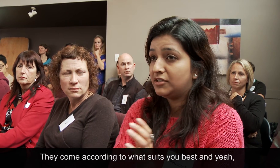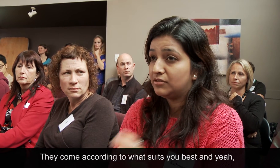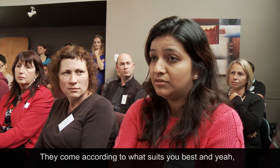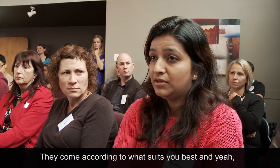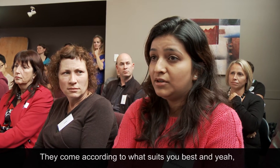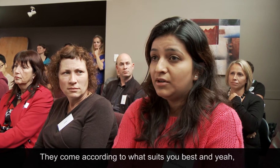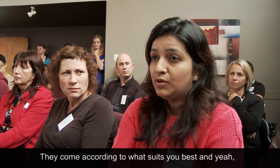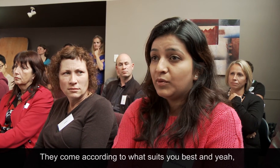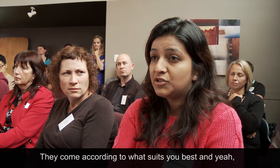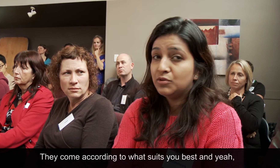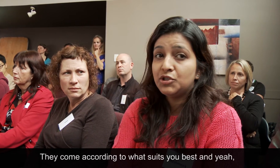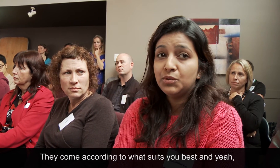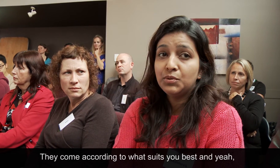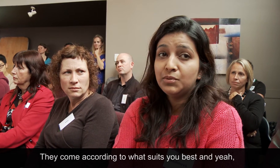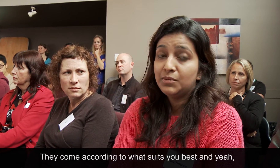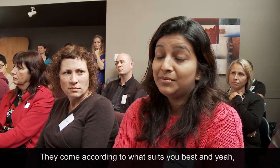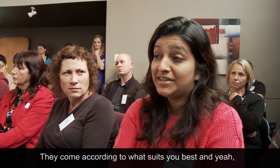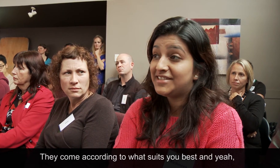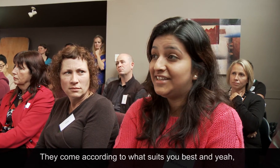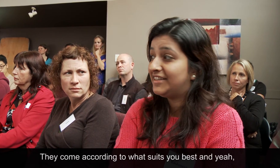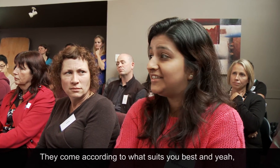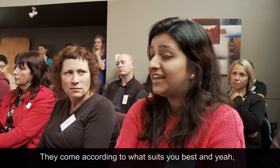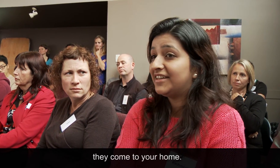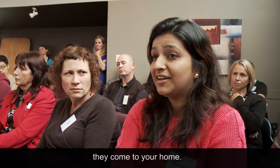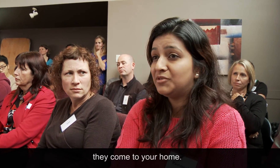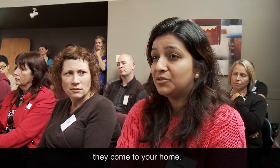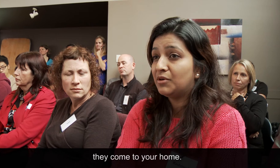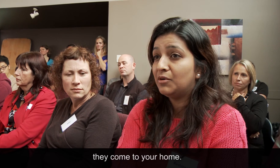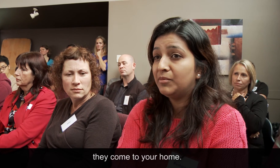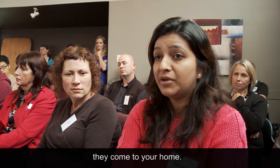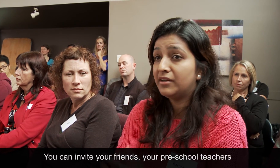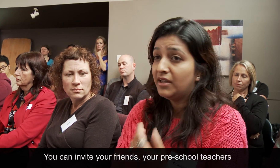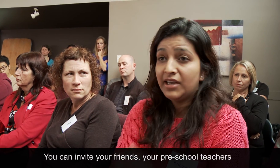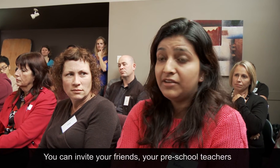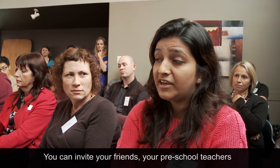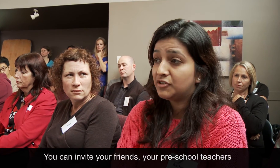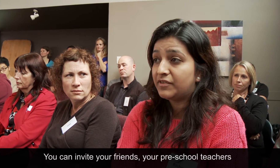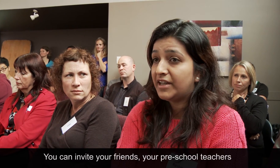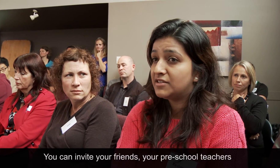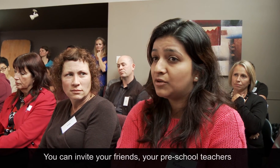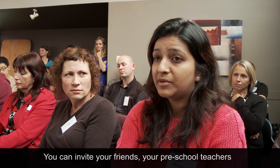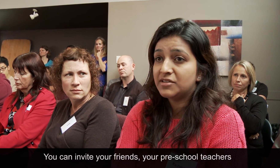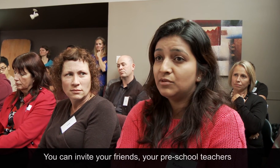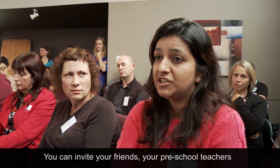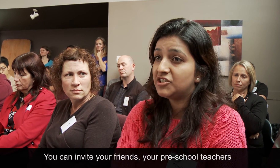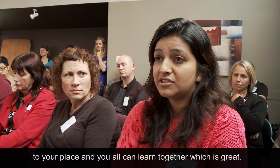to what suits you best, and yeah, they come to your home. You can invite your friends, your preschool teachers